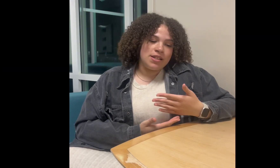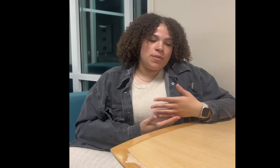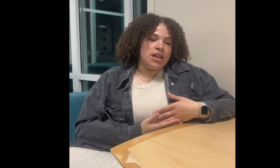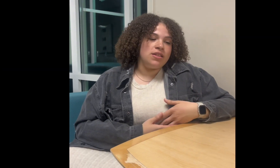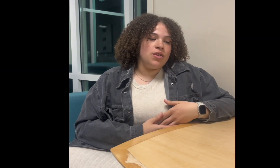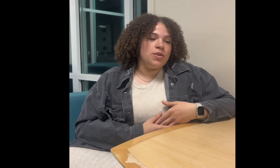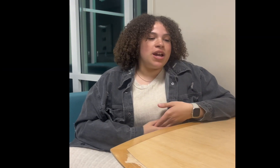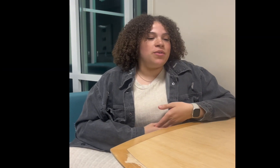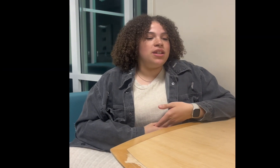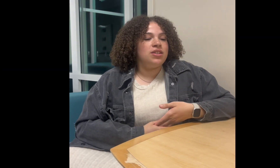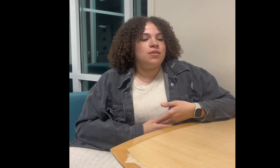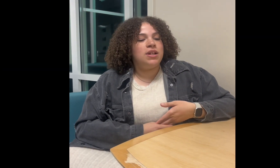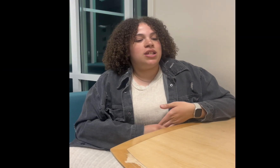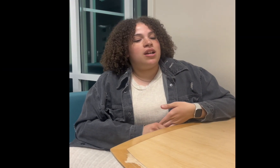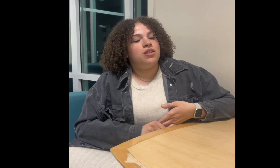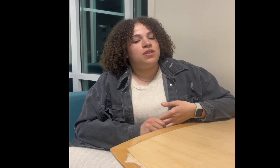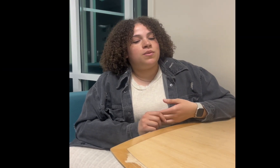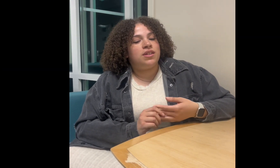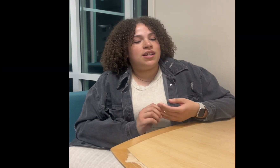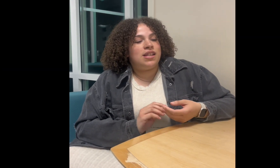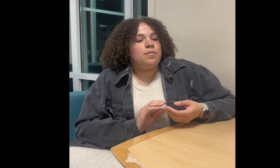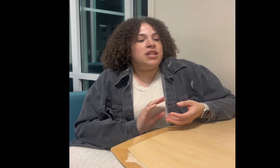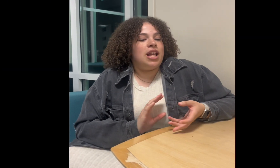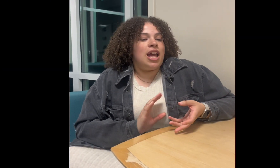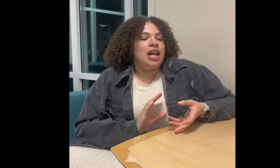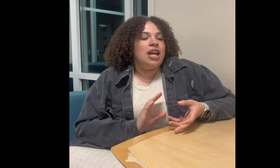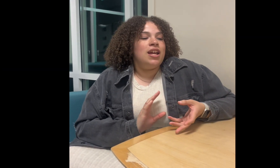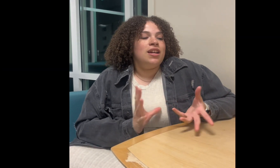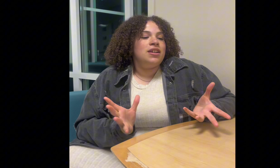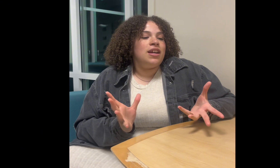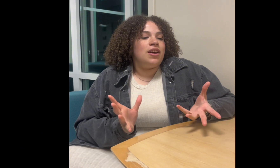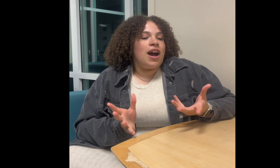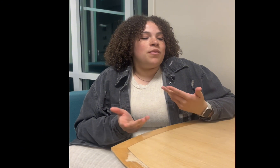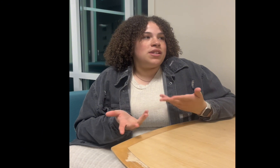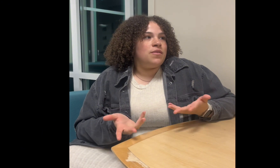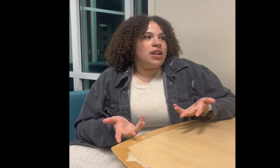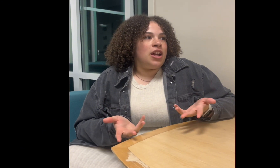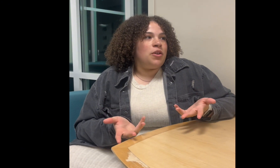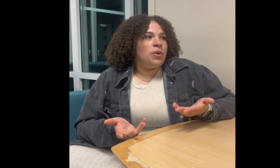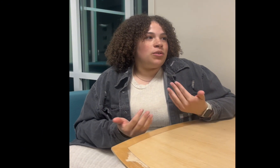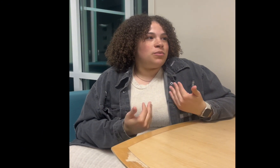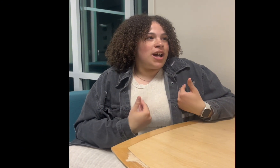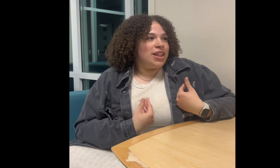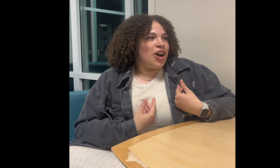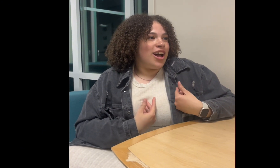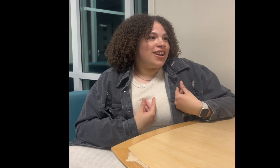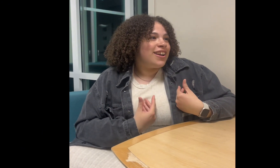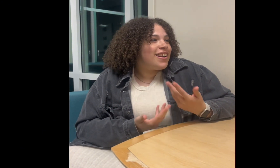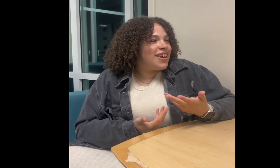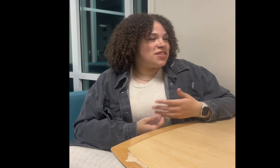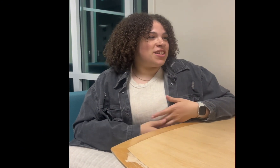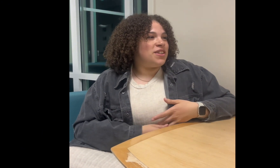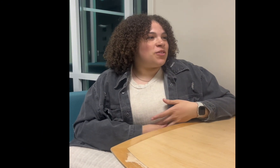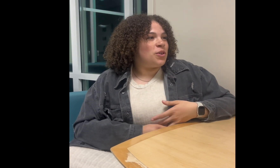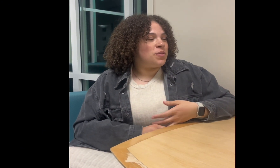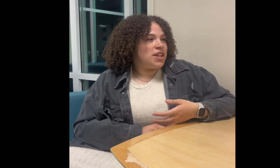speak. So yeah, really just the biggest challenges was accepting that I was living in a hearing world when I thought I was living in a world with deaf